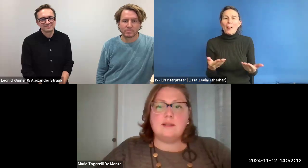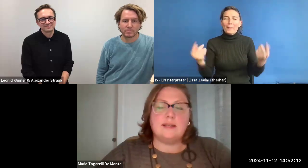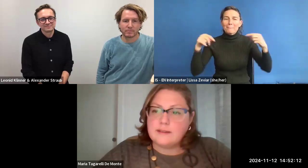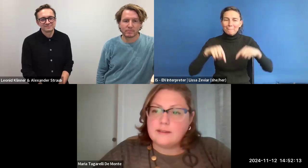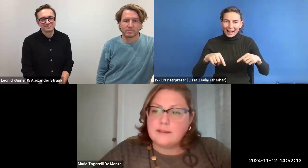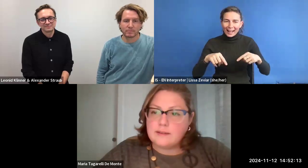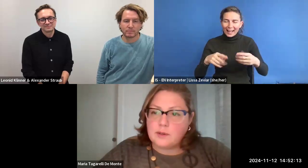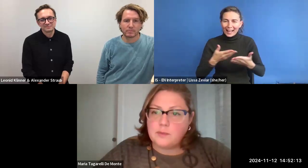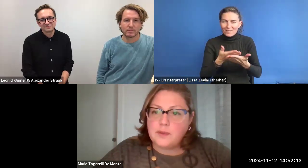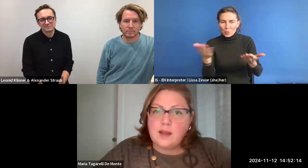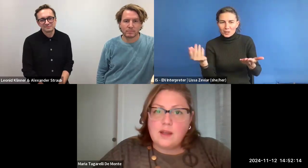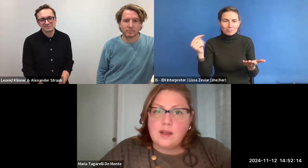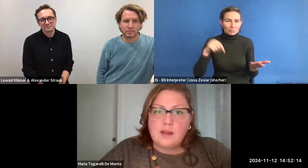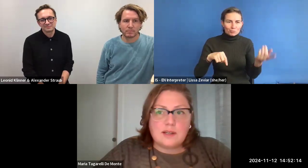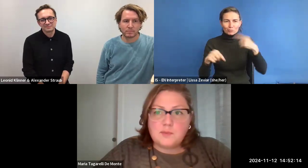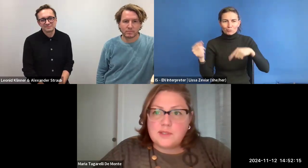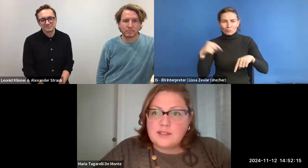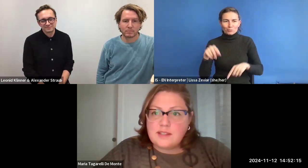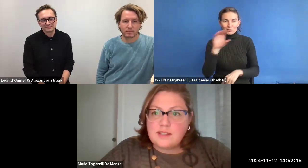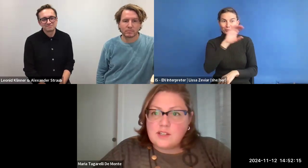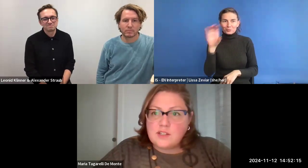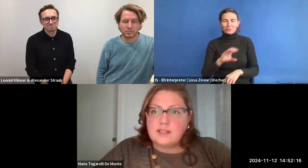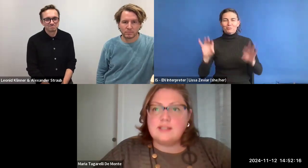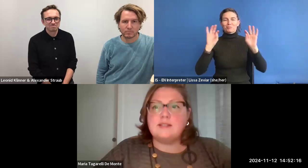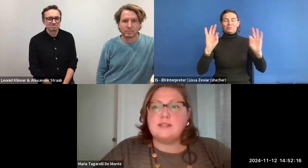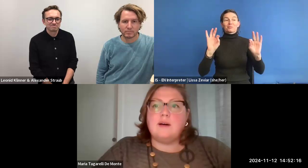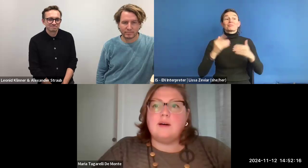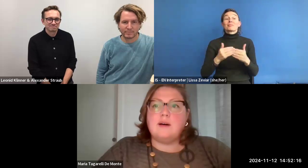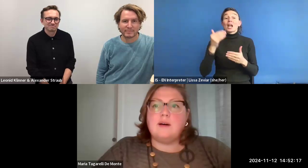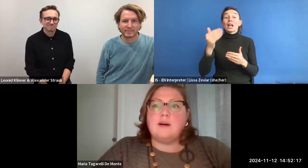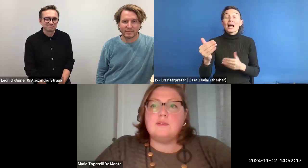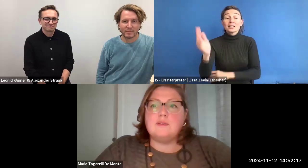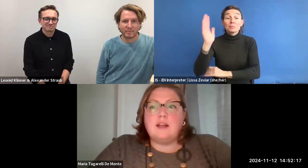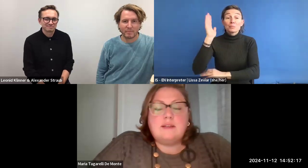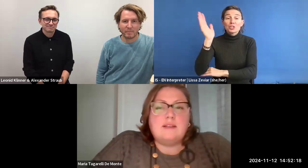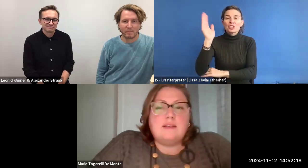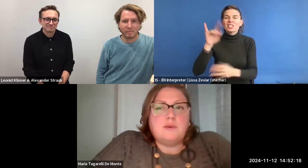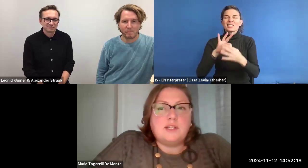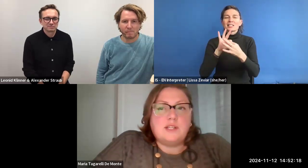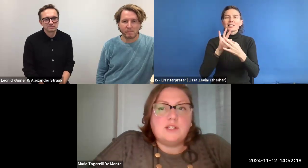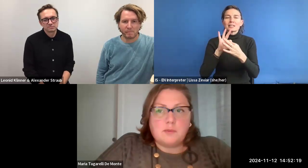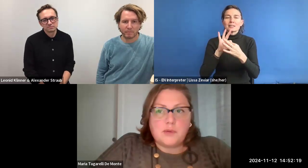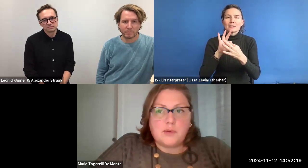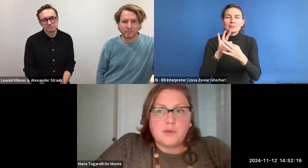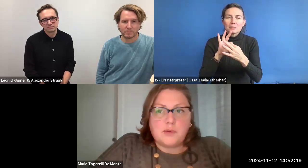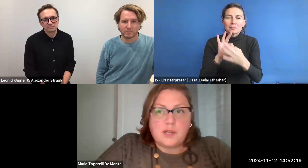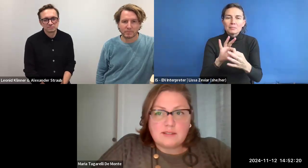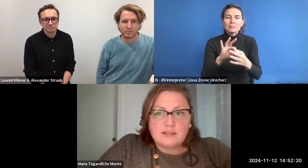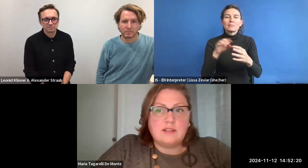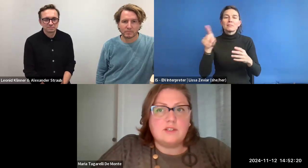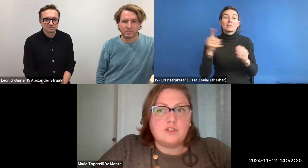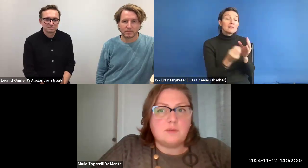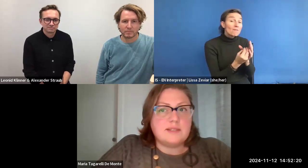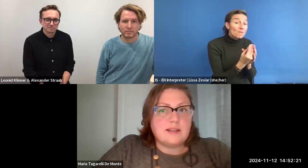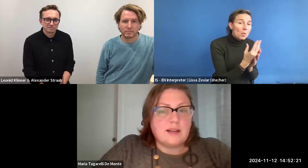Meanwhile, and there we go. So our next presentation is about development and evaluation of